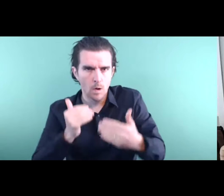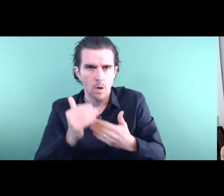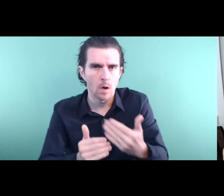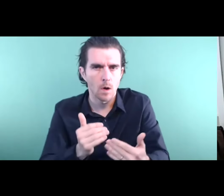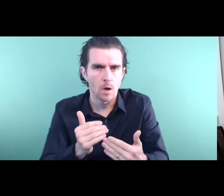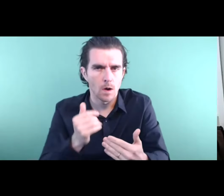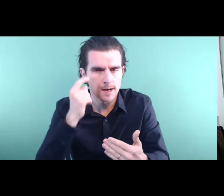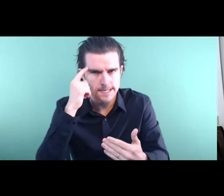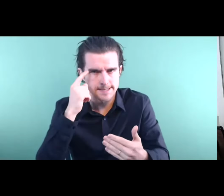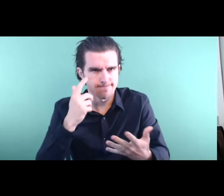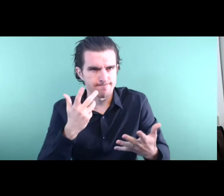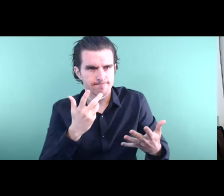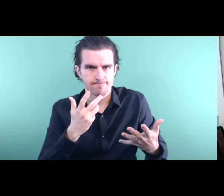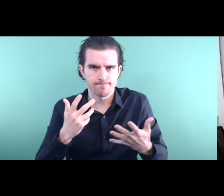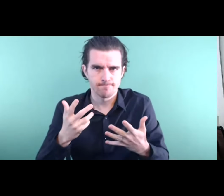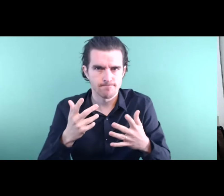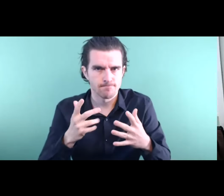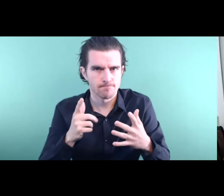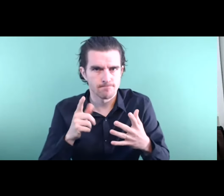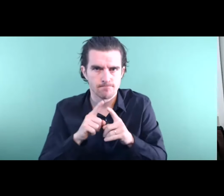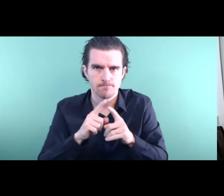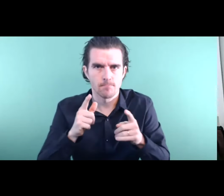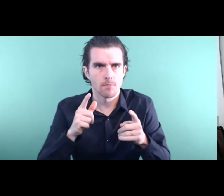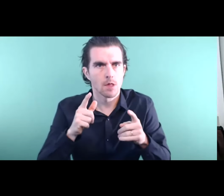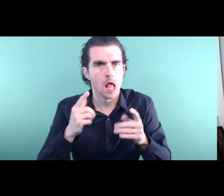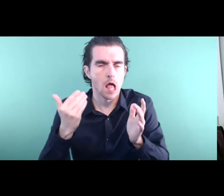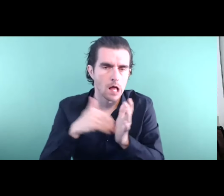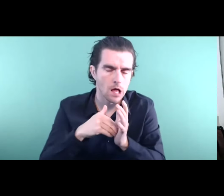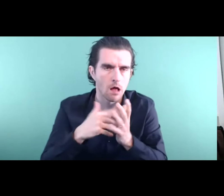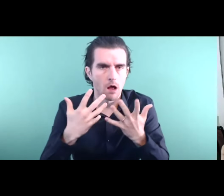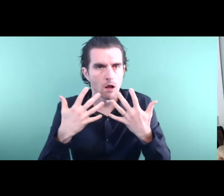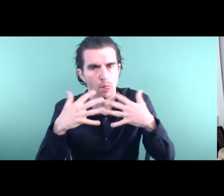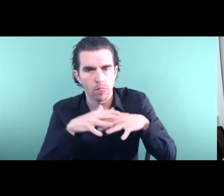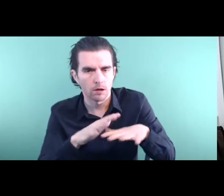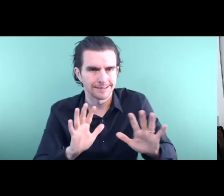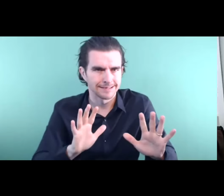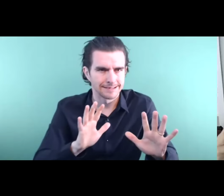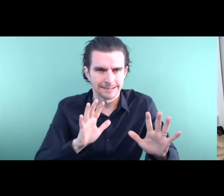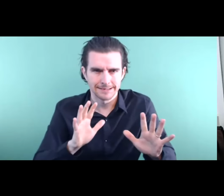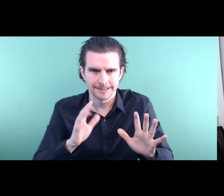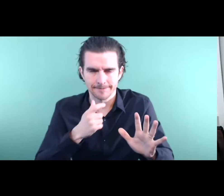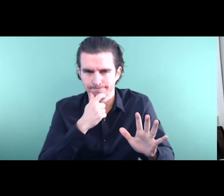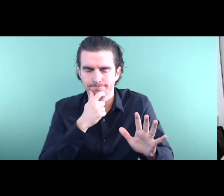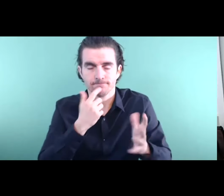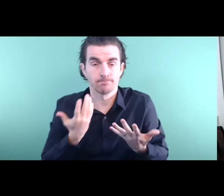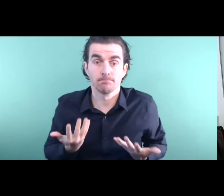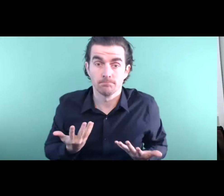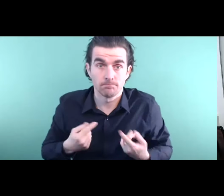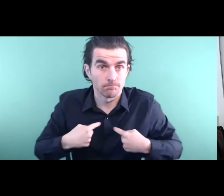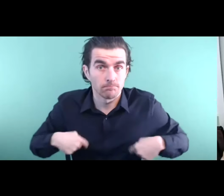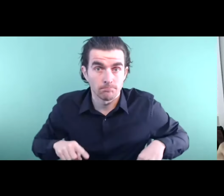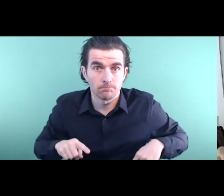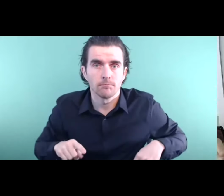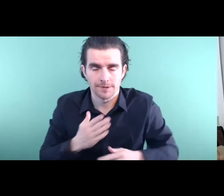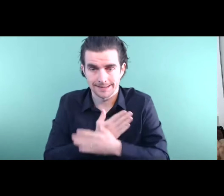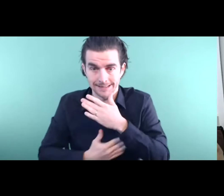against persons with disabilities, but we are also responsible of making the link with the potential solutions and how